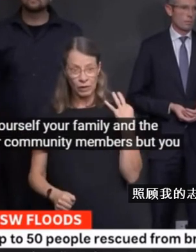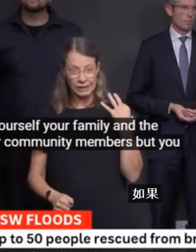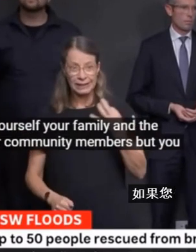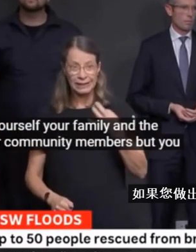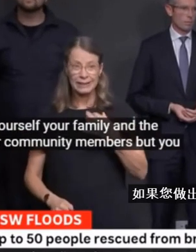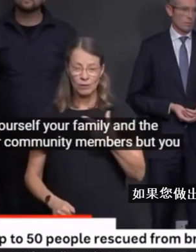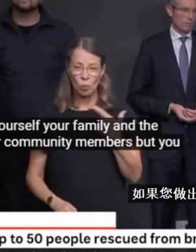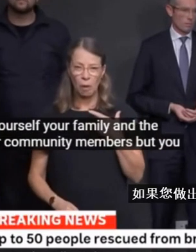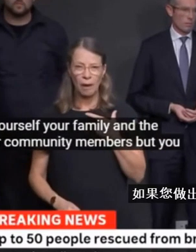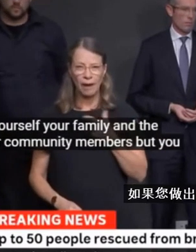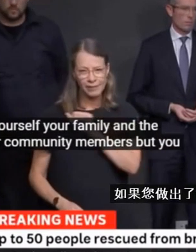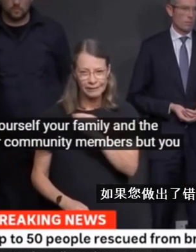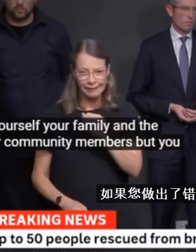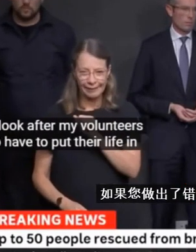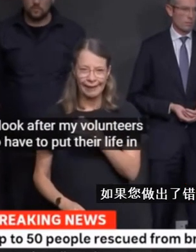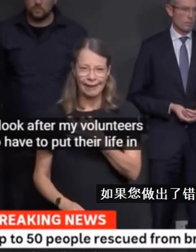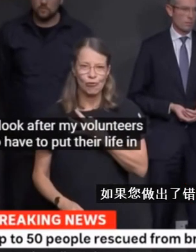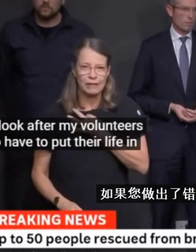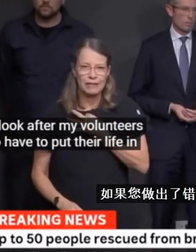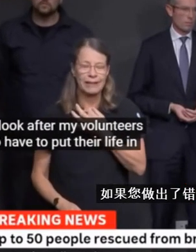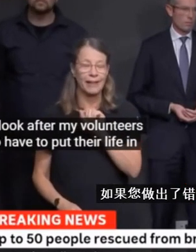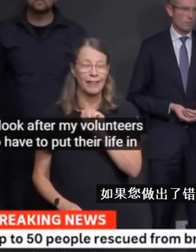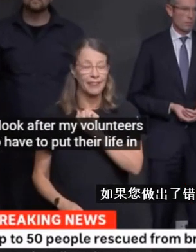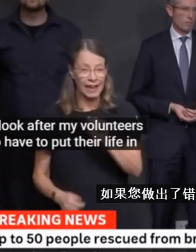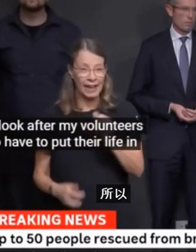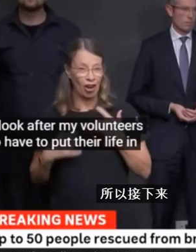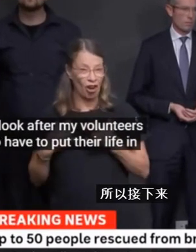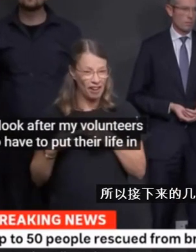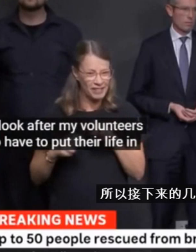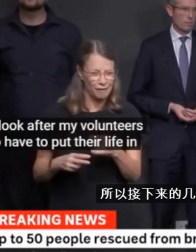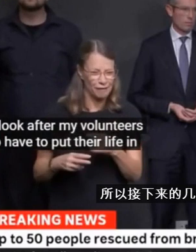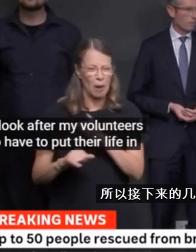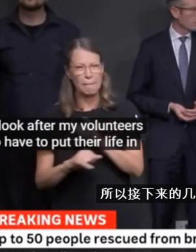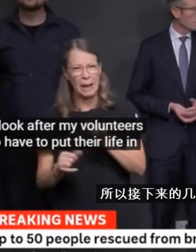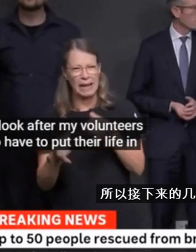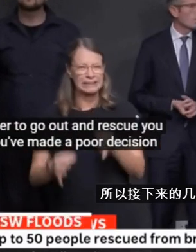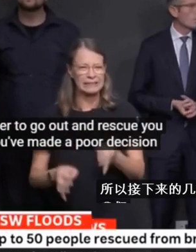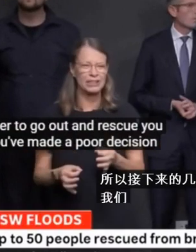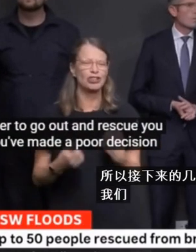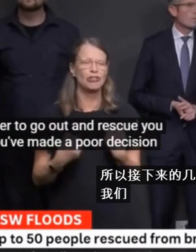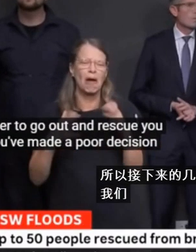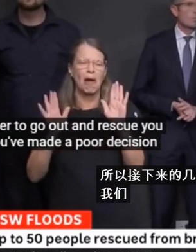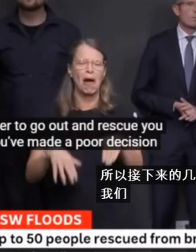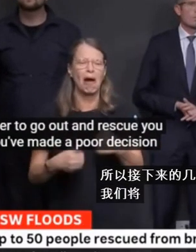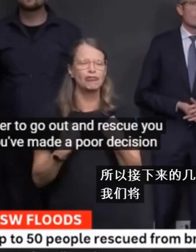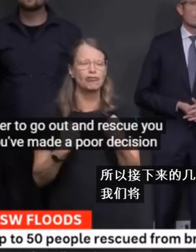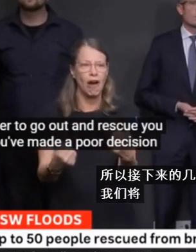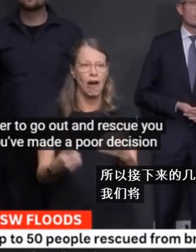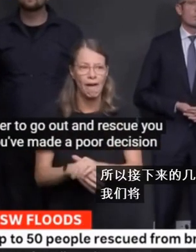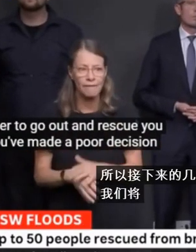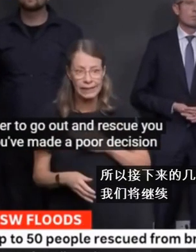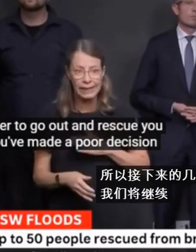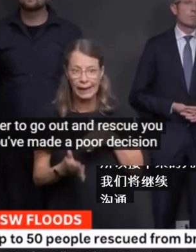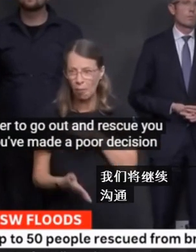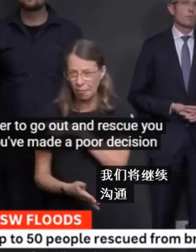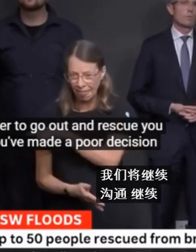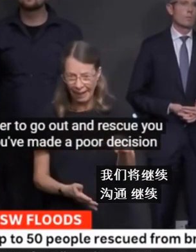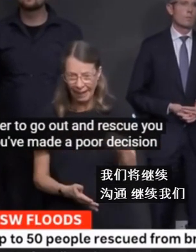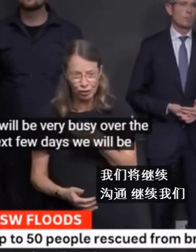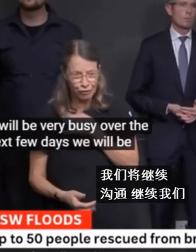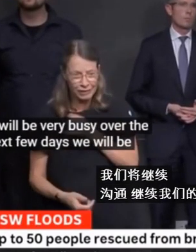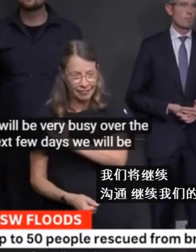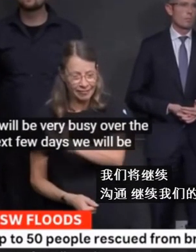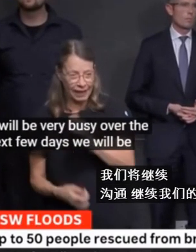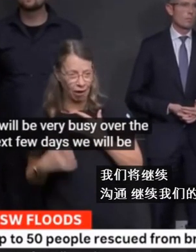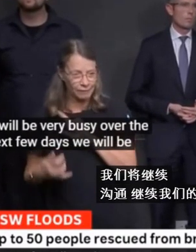to go out and rescue you if you've made a poor decision. So it will be very busy over the next few days. We will be continuing our